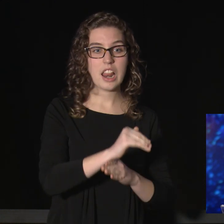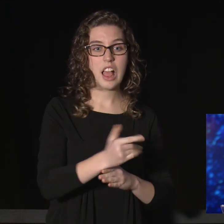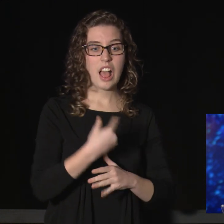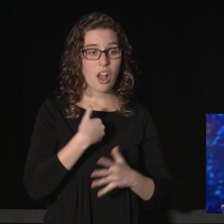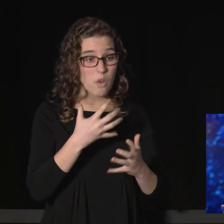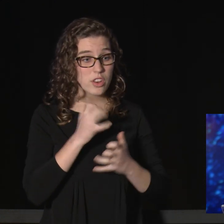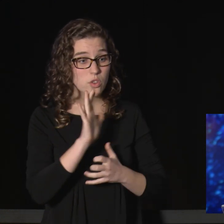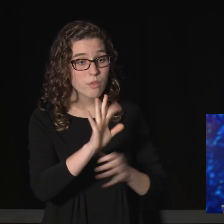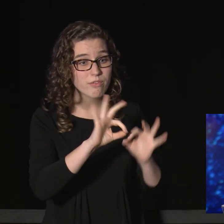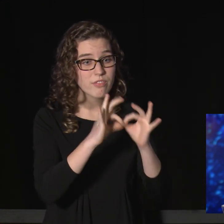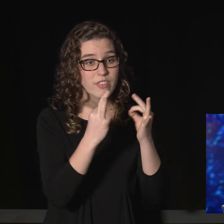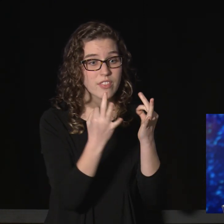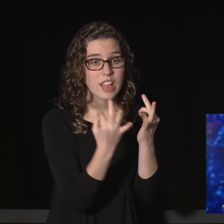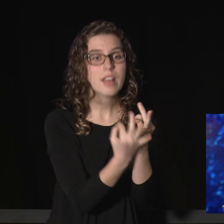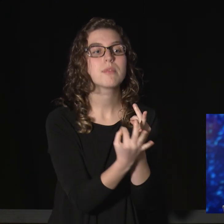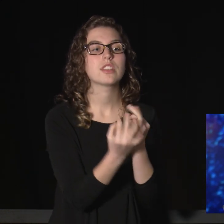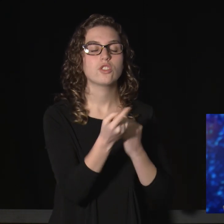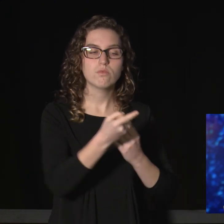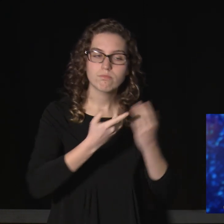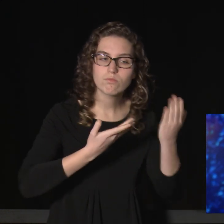royalty tonight.